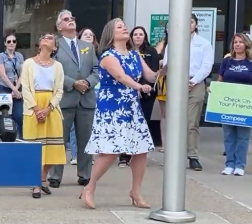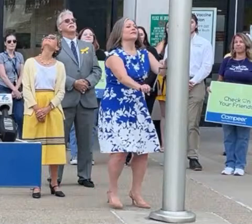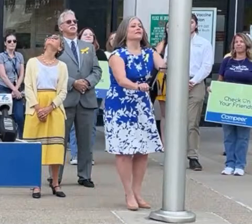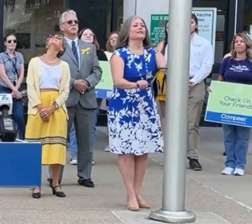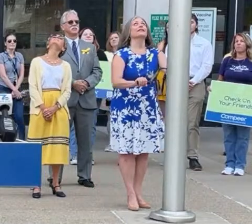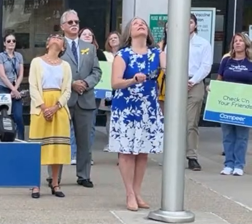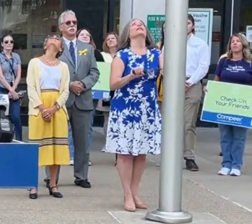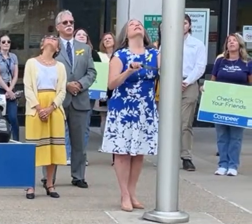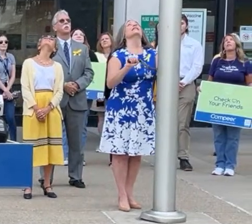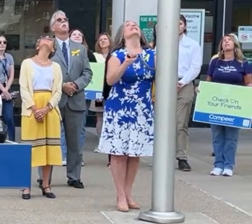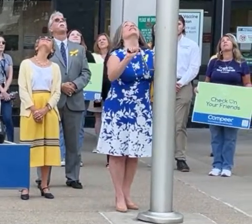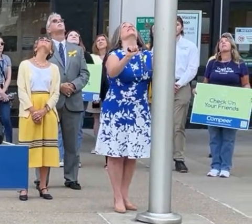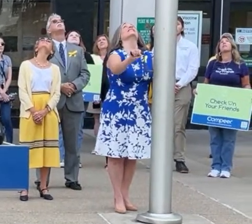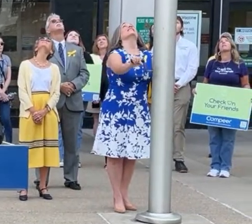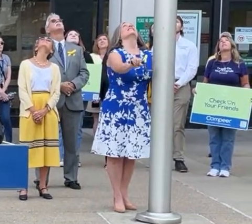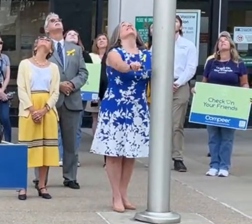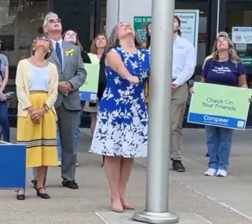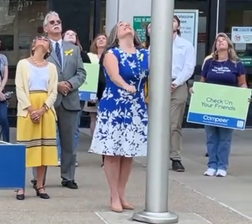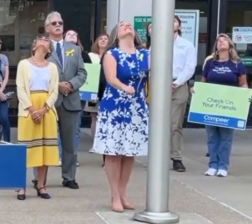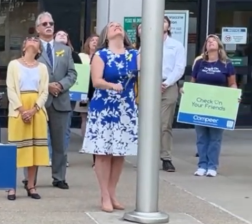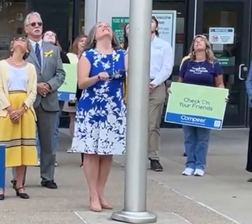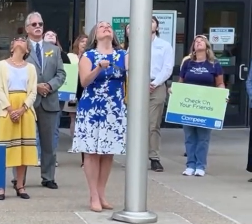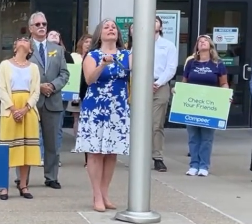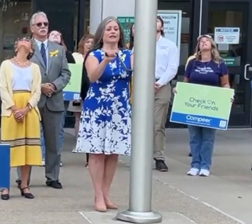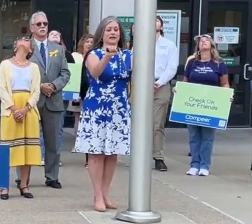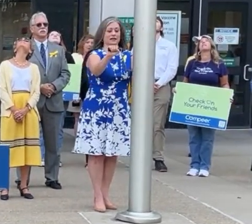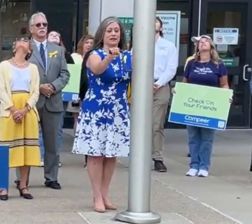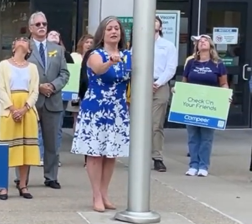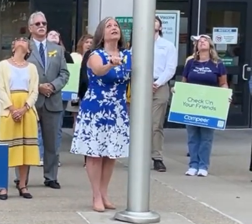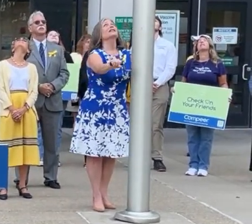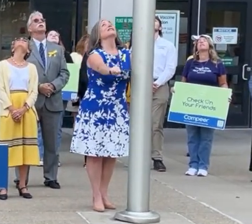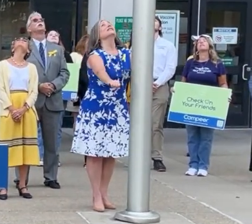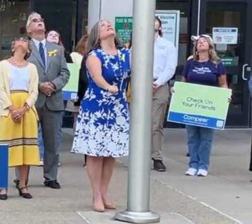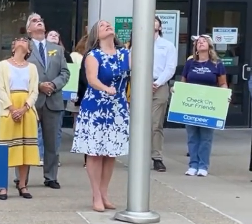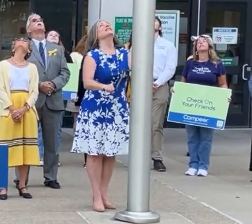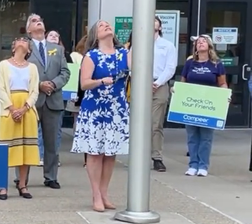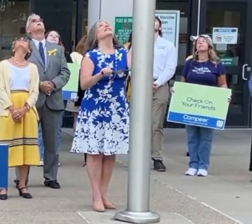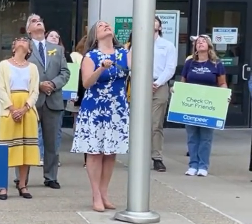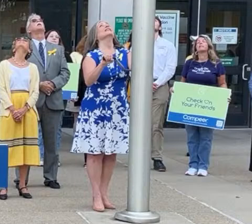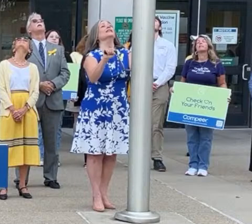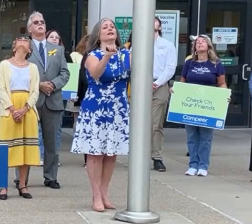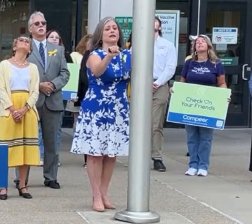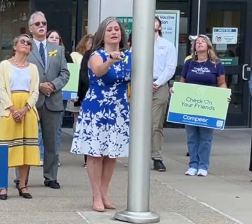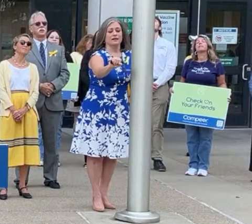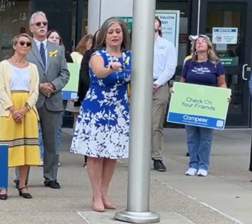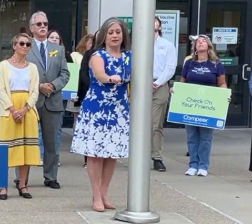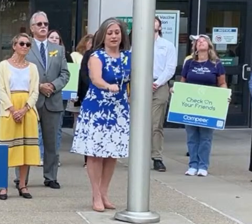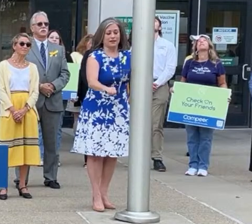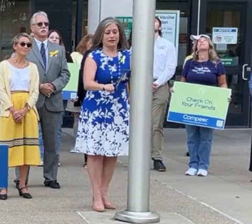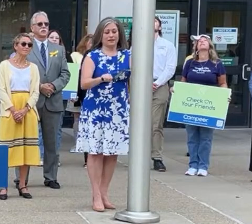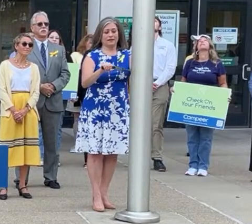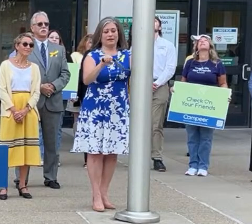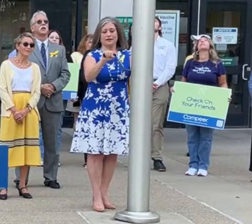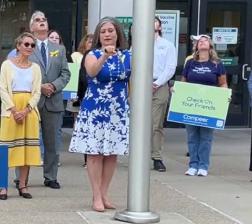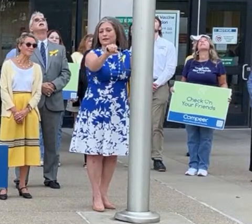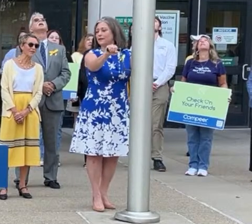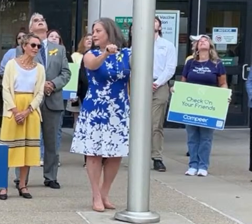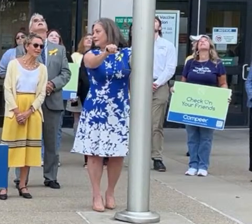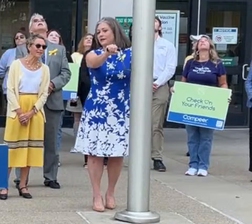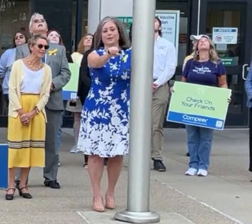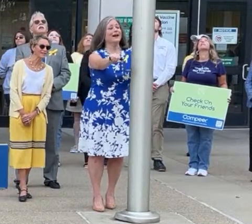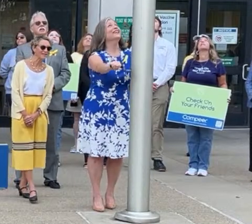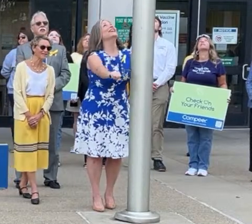You gotta free your mind, you gotta find your time when you're just feeling down. Look at the friends you found. You